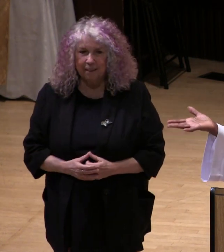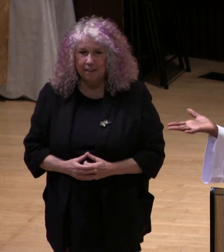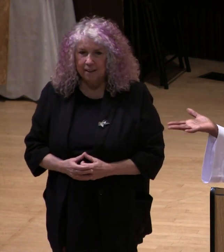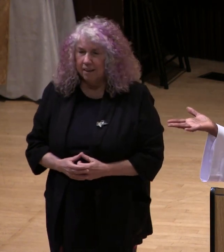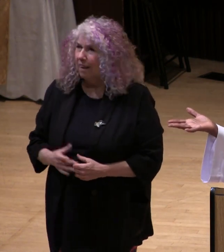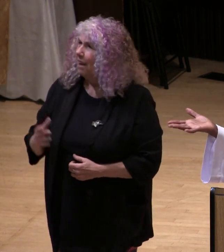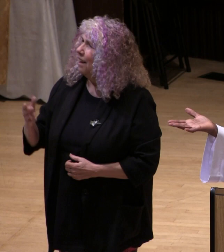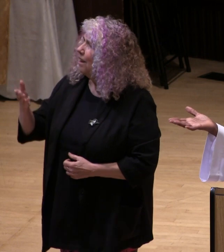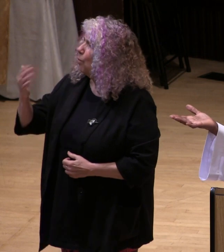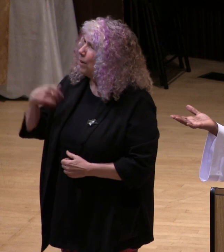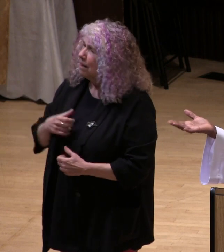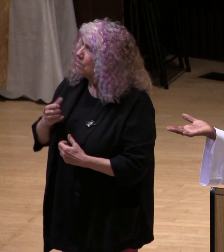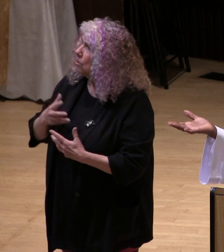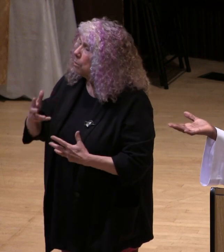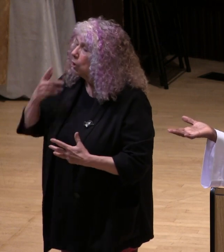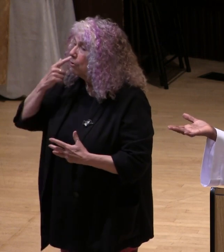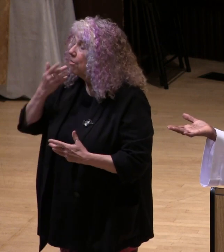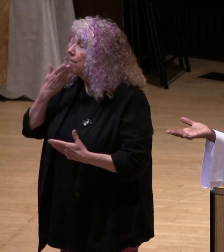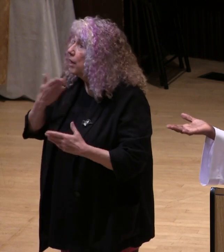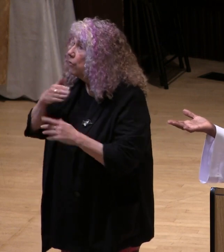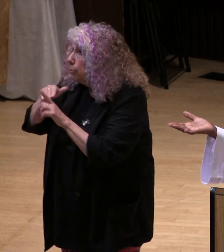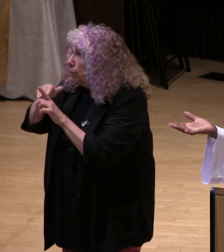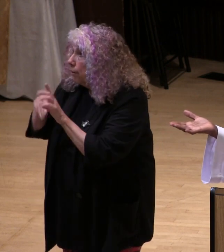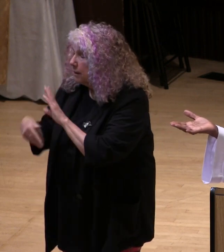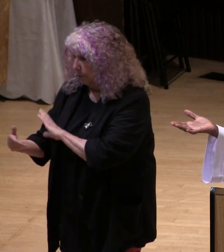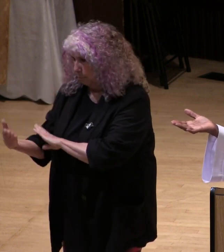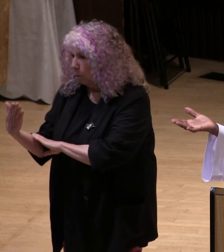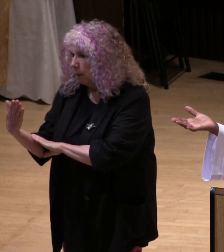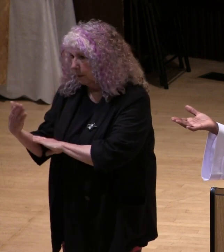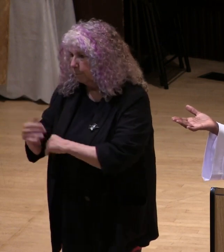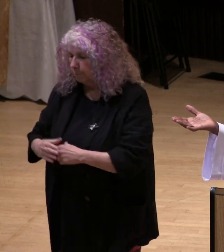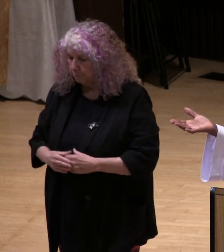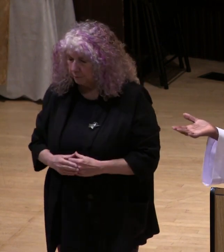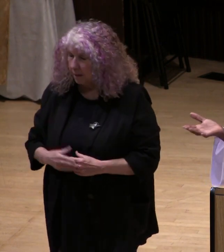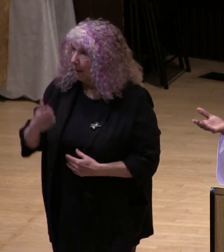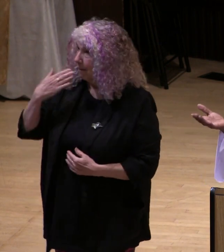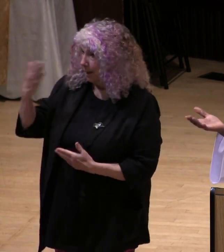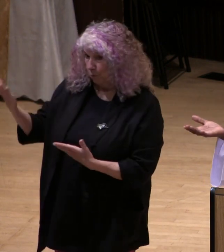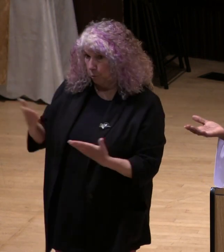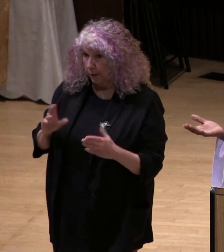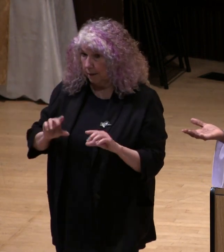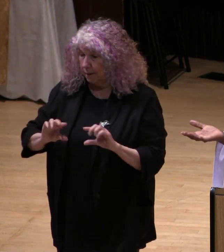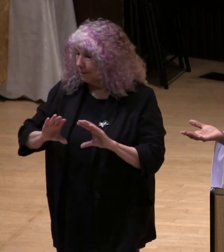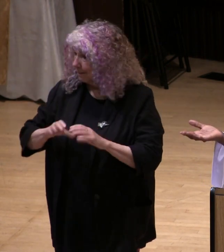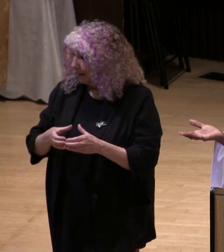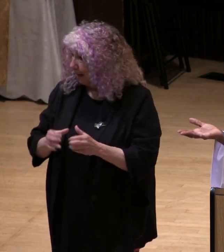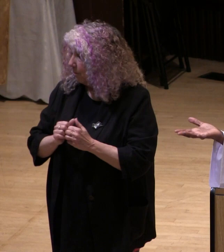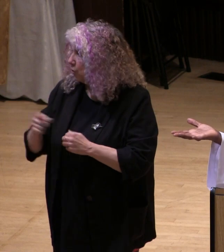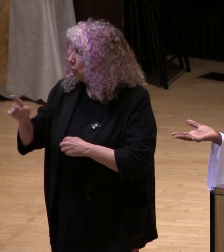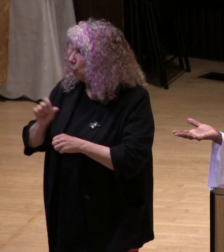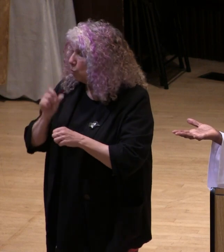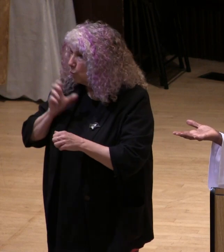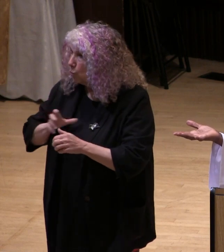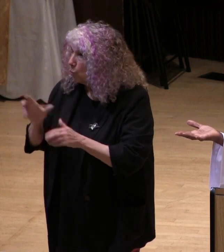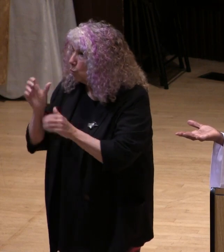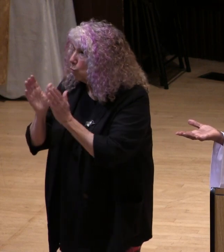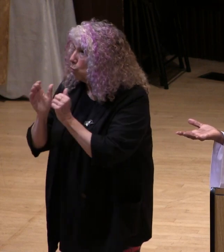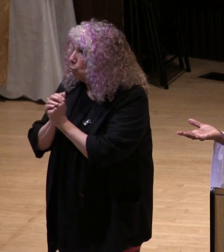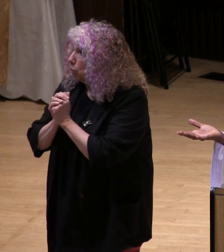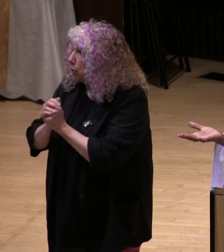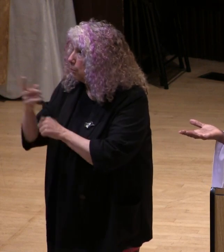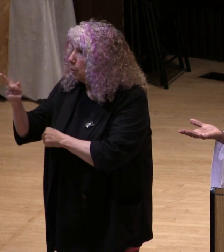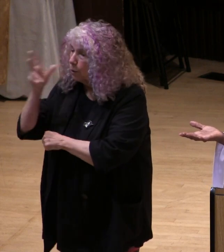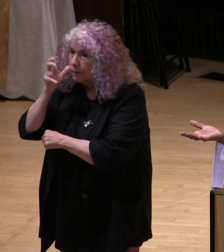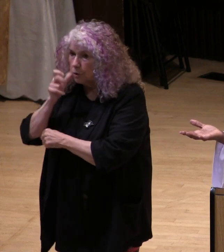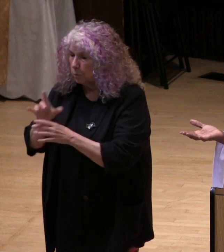God, we love you so much. Thank you for waking us up this morning. Thank you for bringing us together to worship you, to listen to your message,